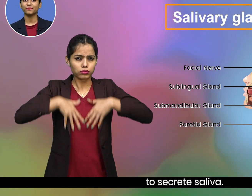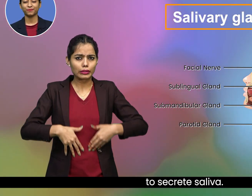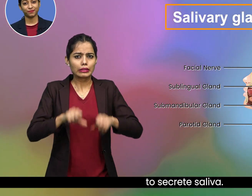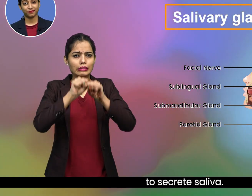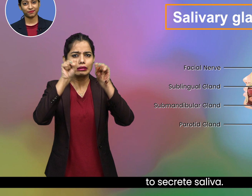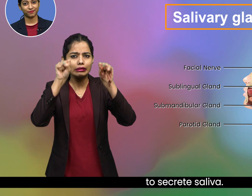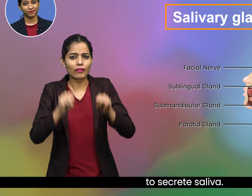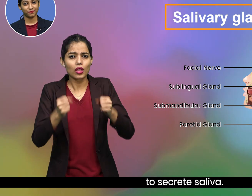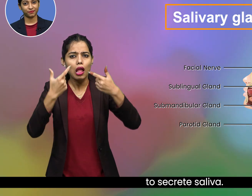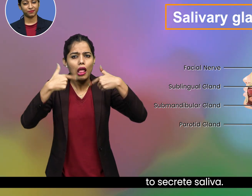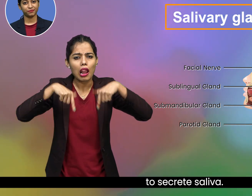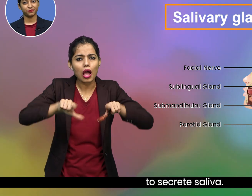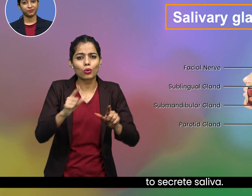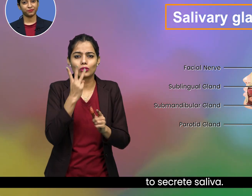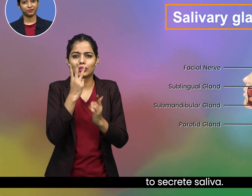saliva.